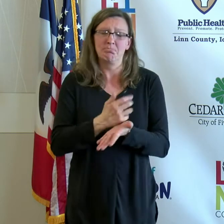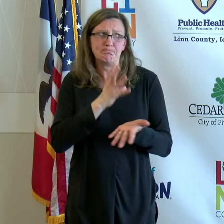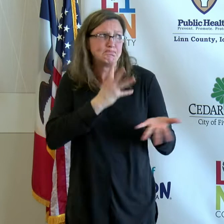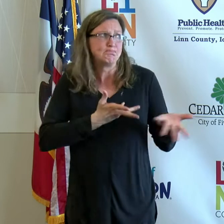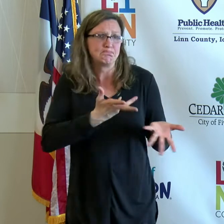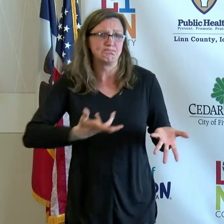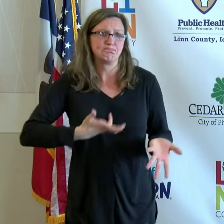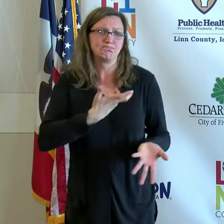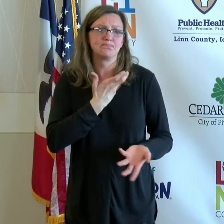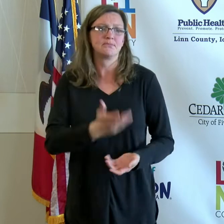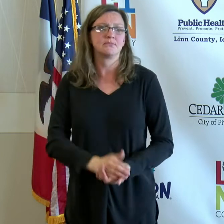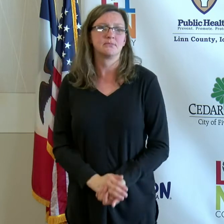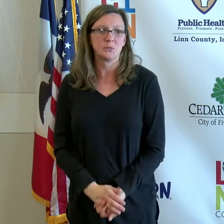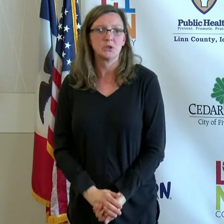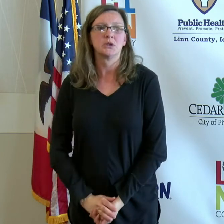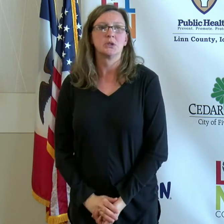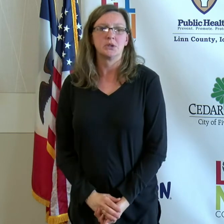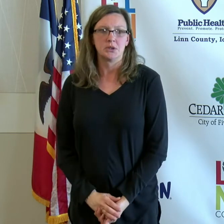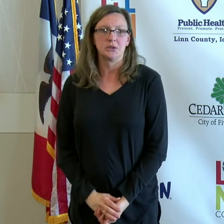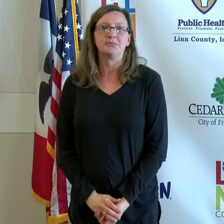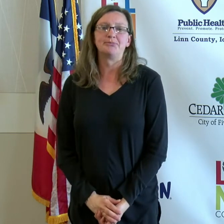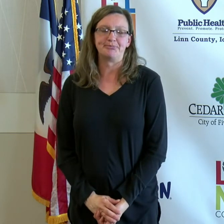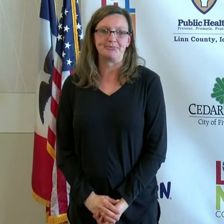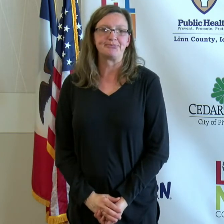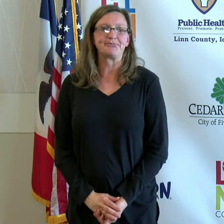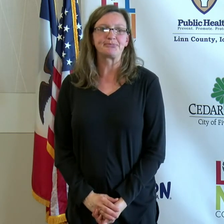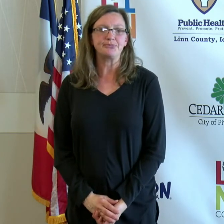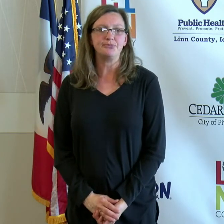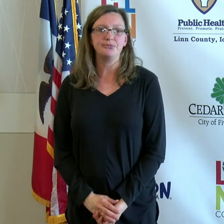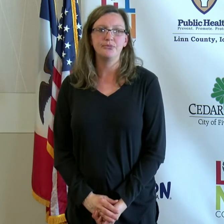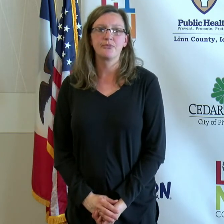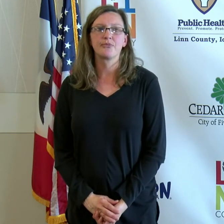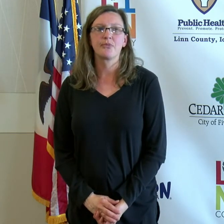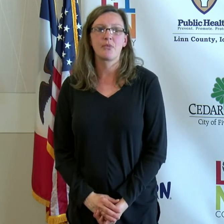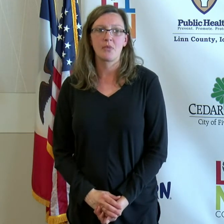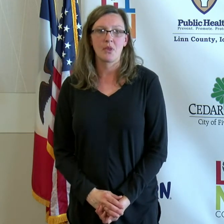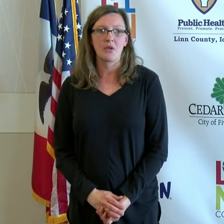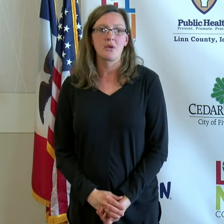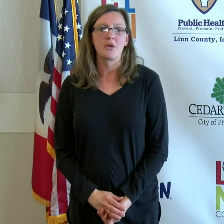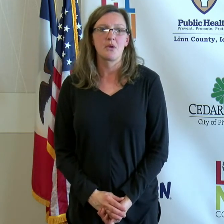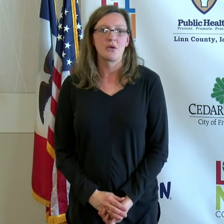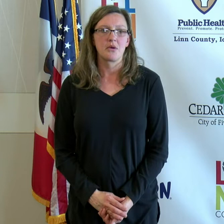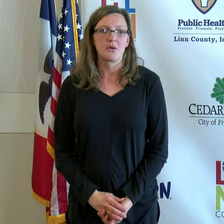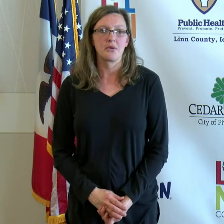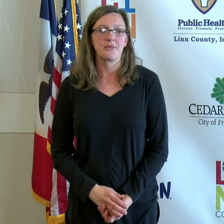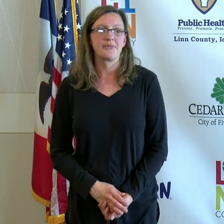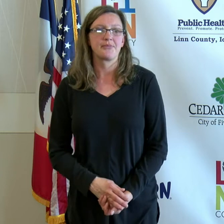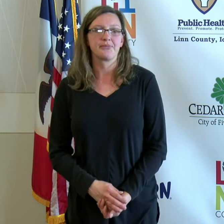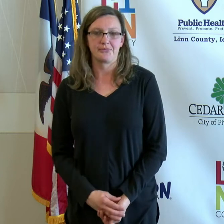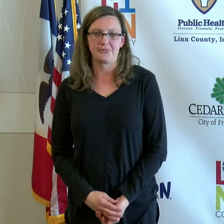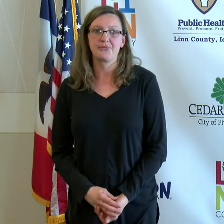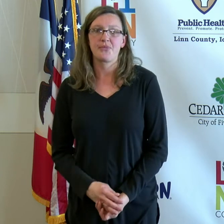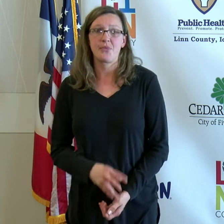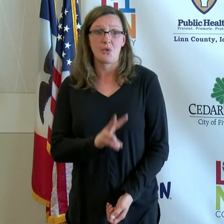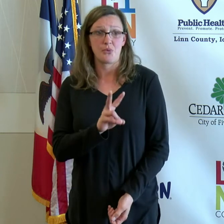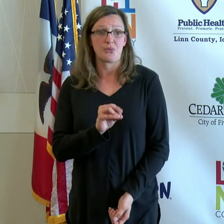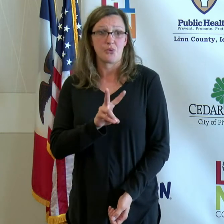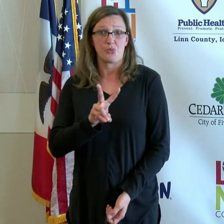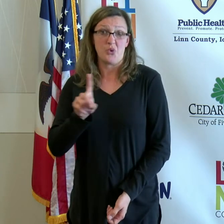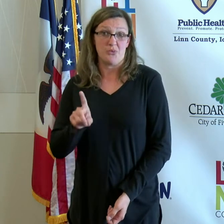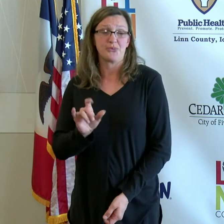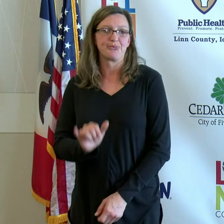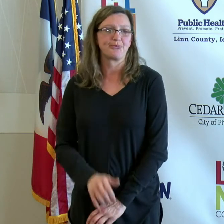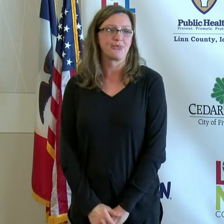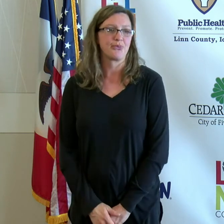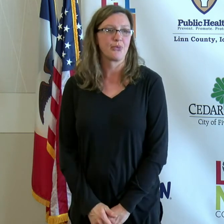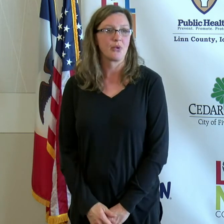IAHELP, all capital, no space, to 20121. And lastly, I want to share the child abuse hotline, which